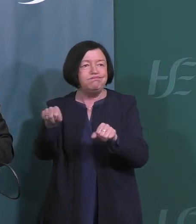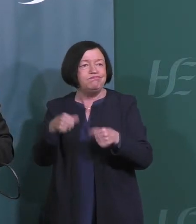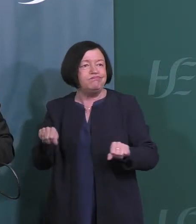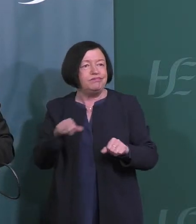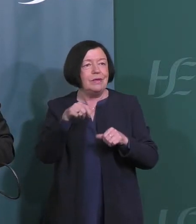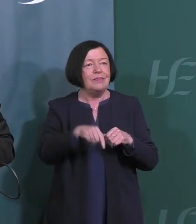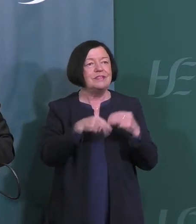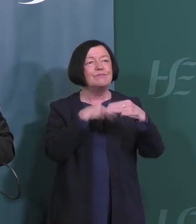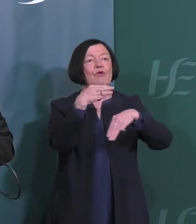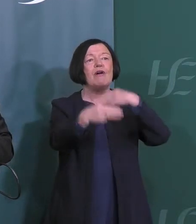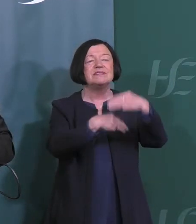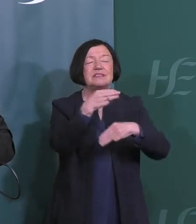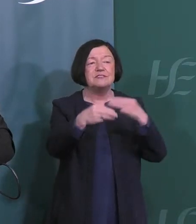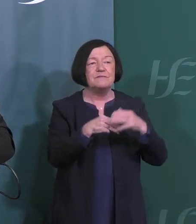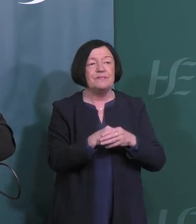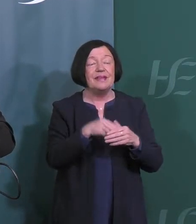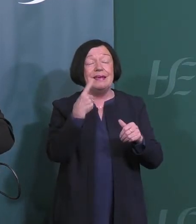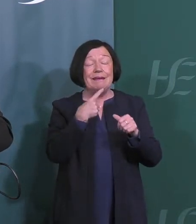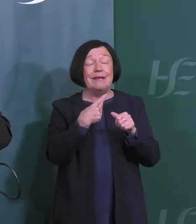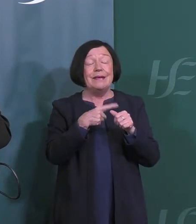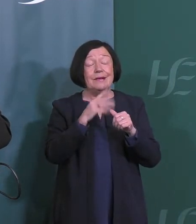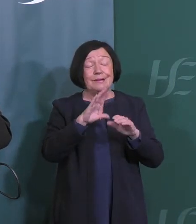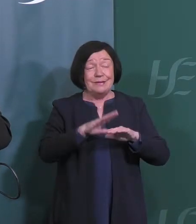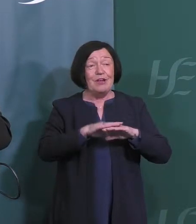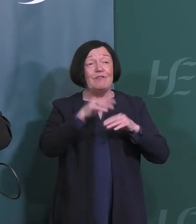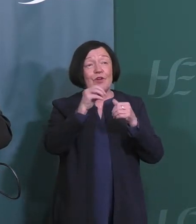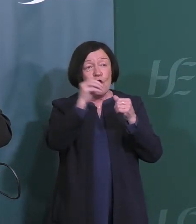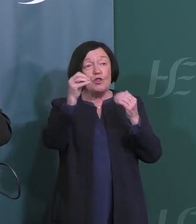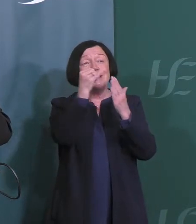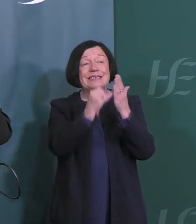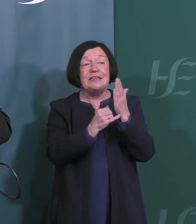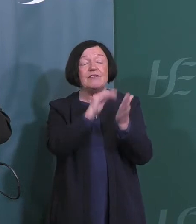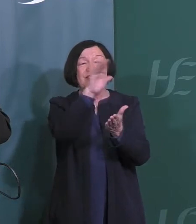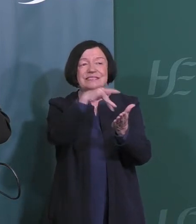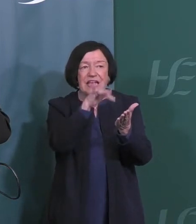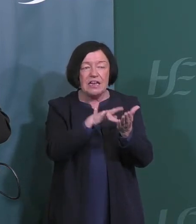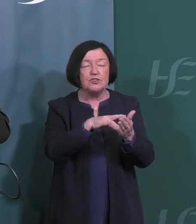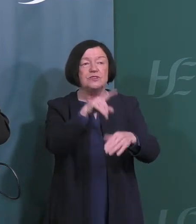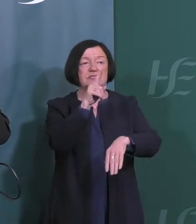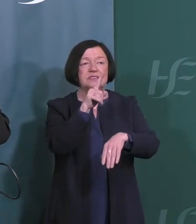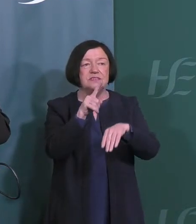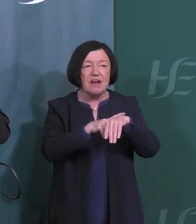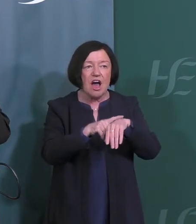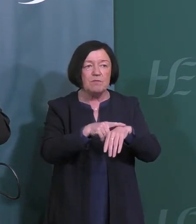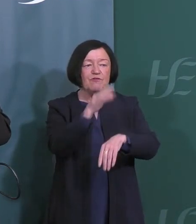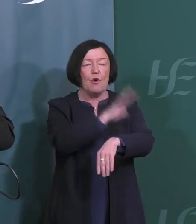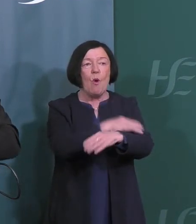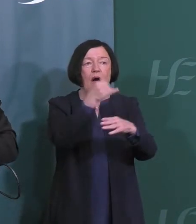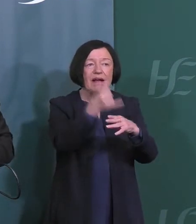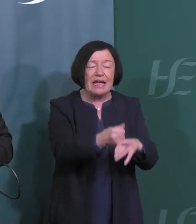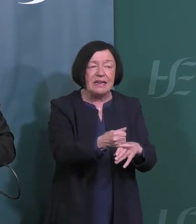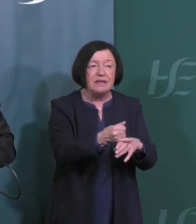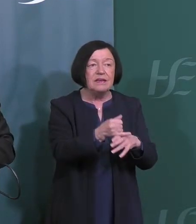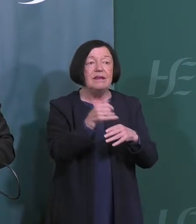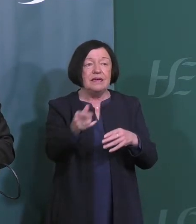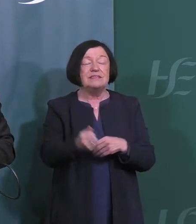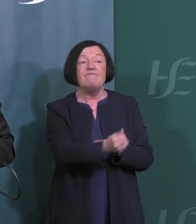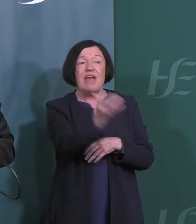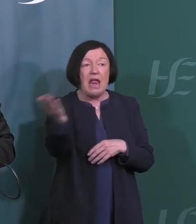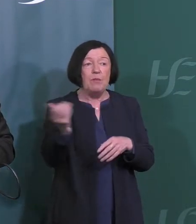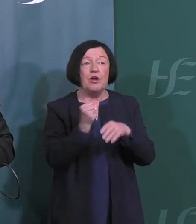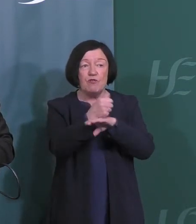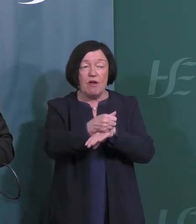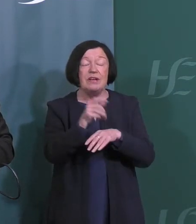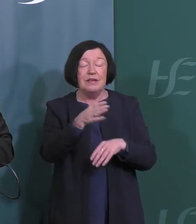process once again. Again, details of all the centres and the times for walk-in the centres, please, available across the